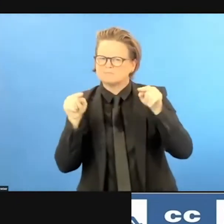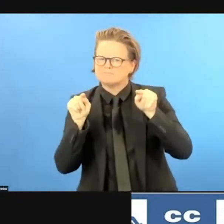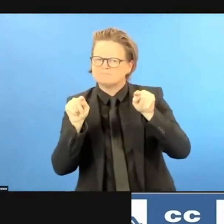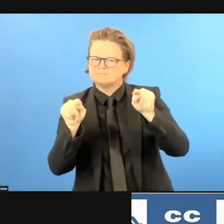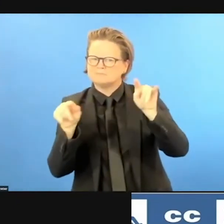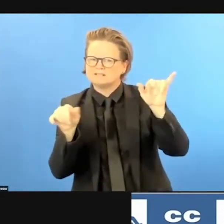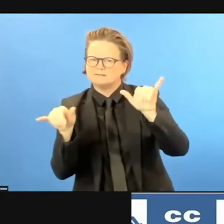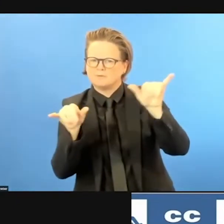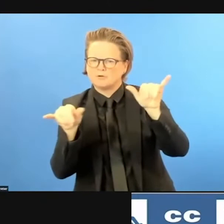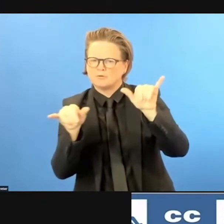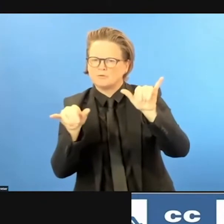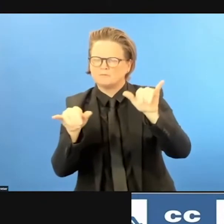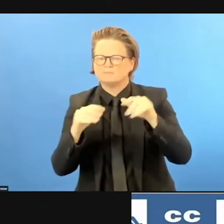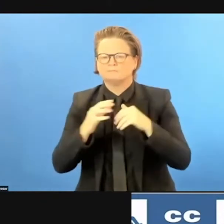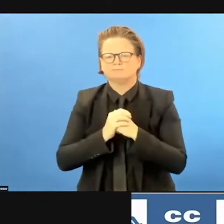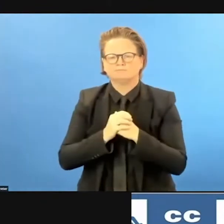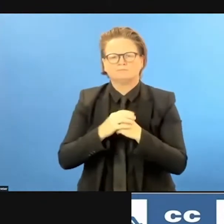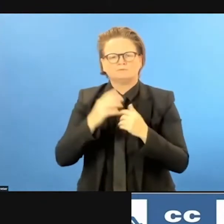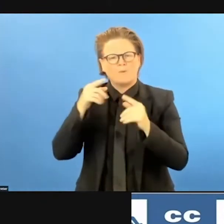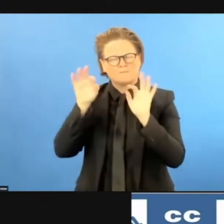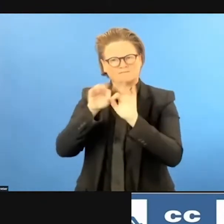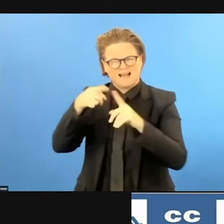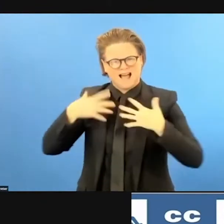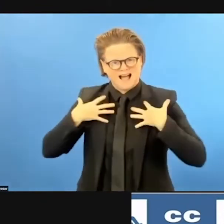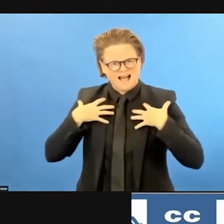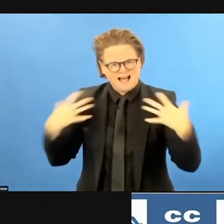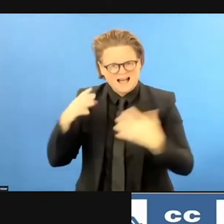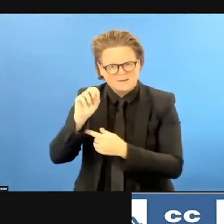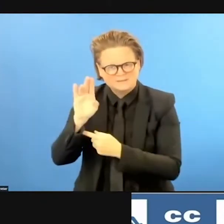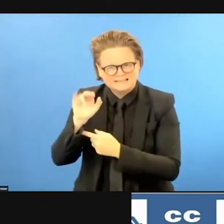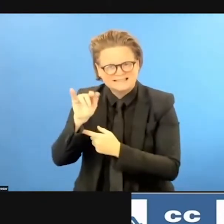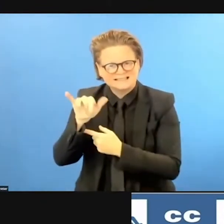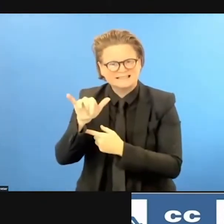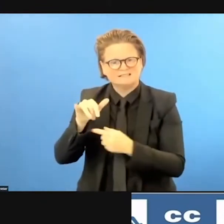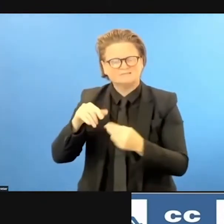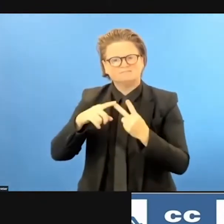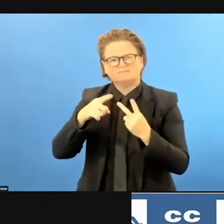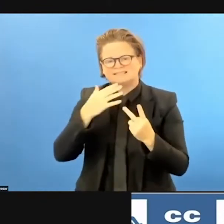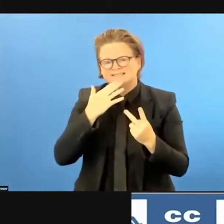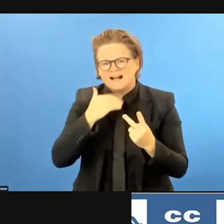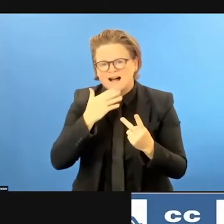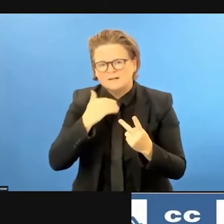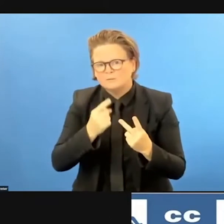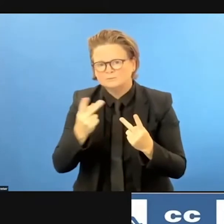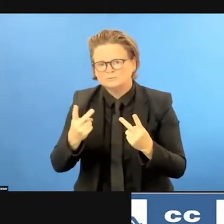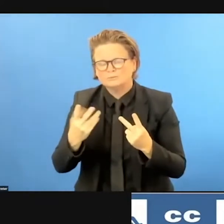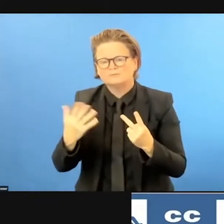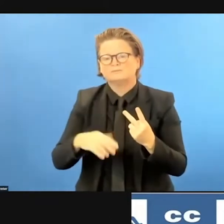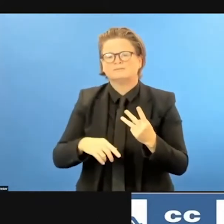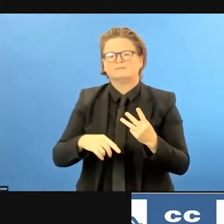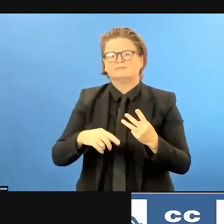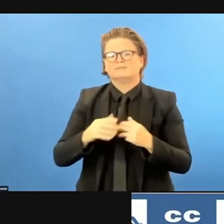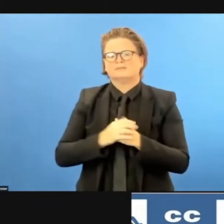diabetes type 2. We've stuck with those large categories. We've just defined it a little bit differently to be, again, more